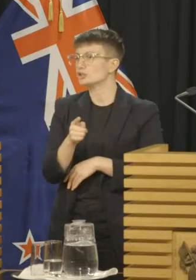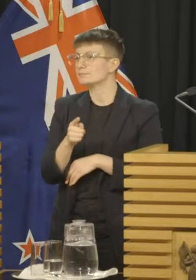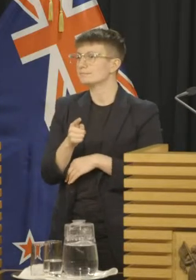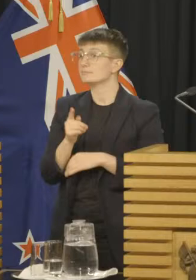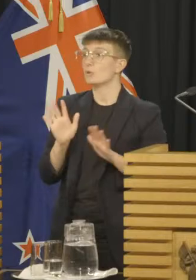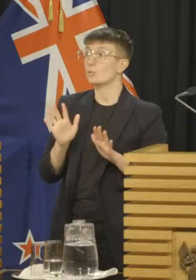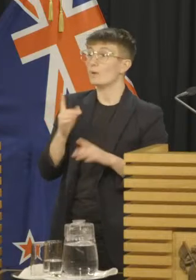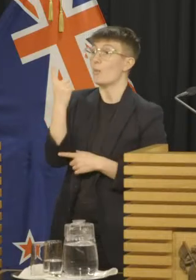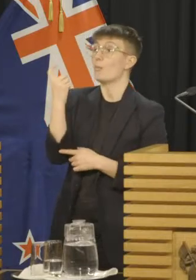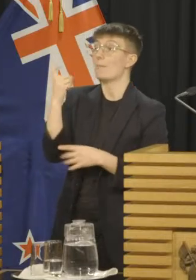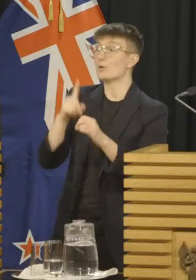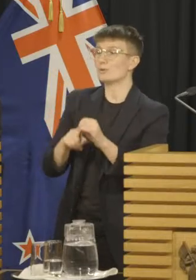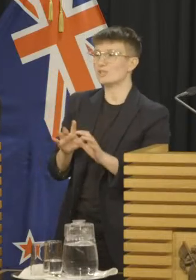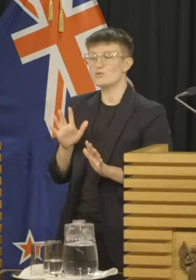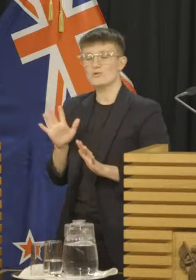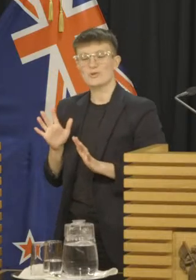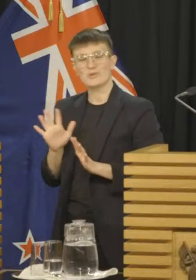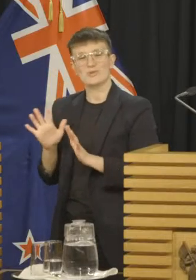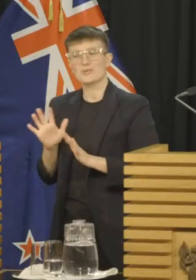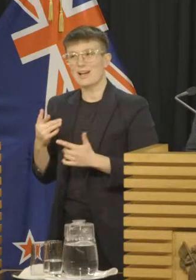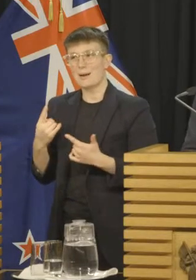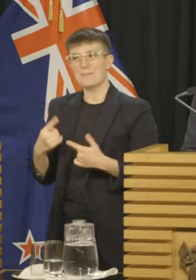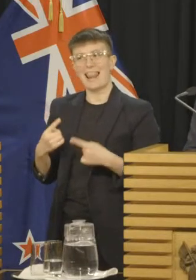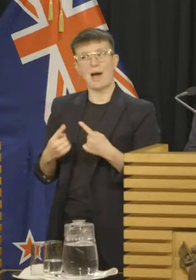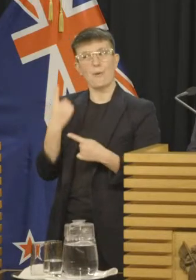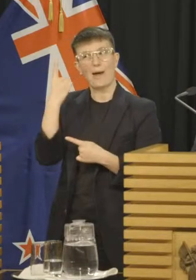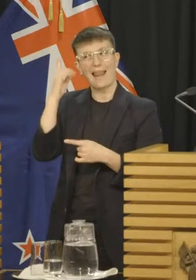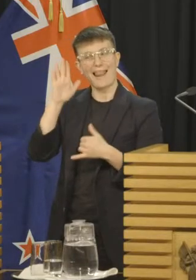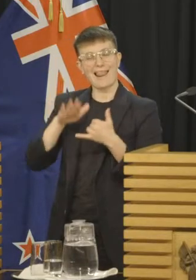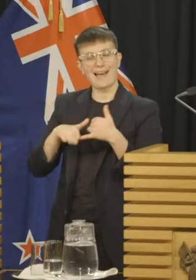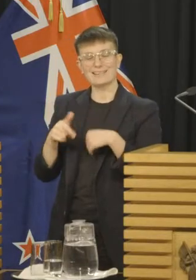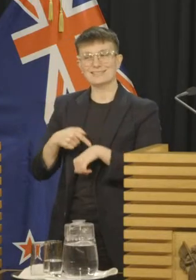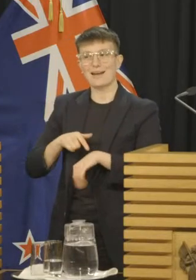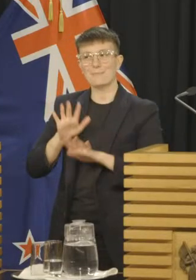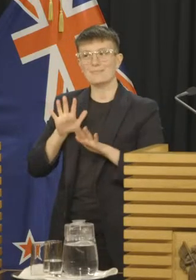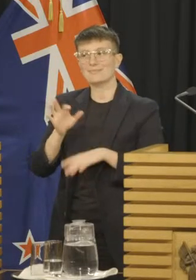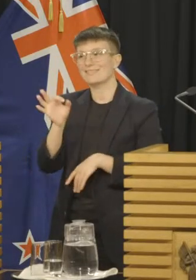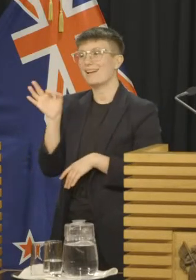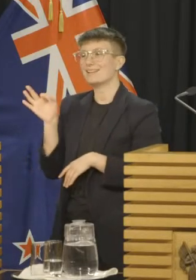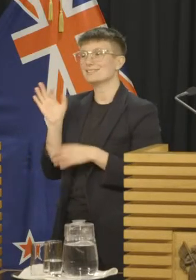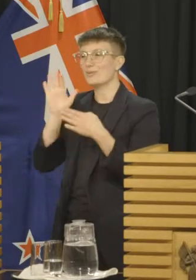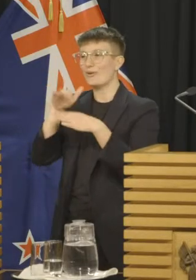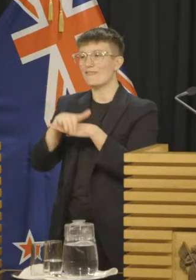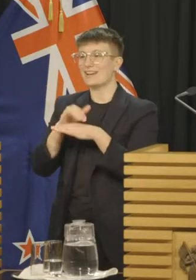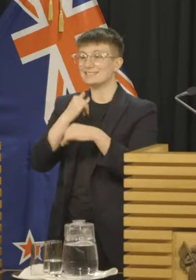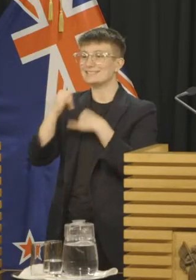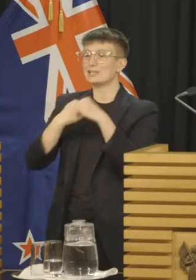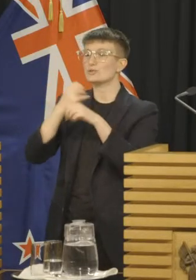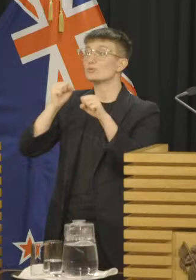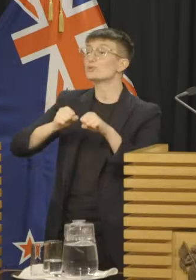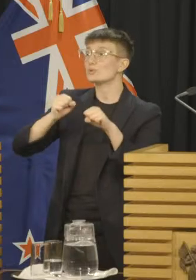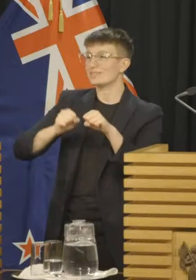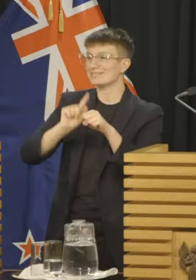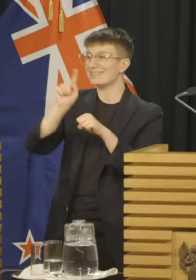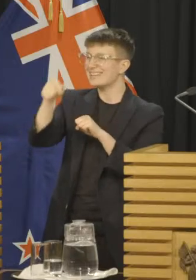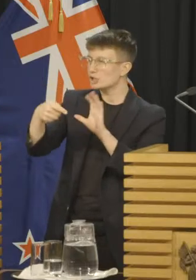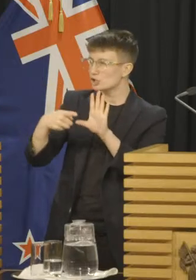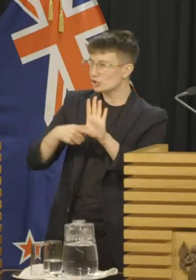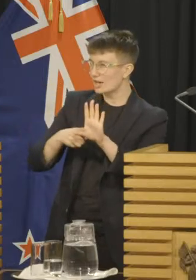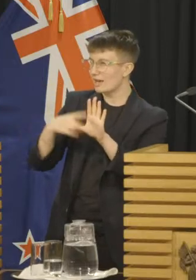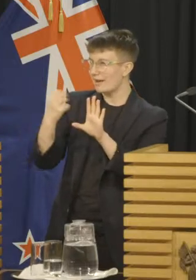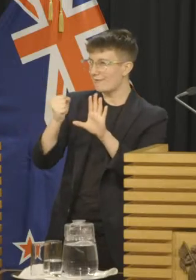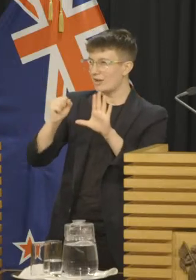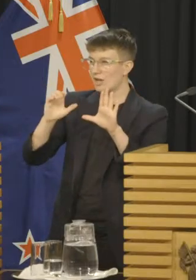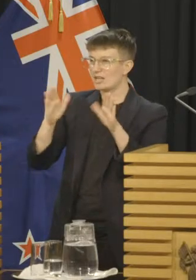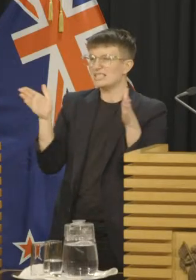With international students... Oh, I'm going to let you away with it one last time. Thank you. The commitment to have smaller cohorts next year, is that from